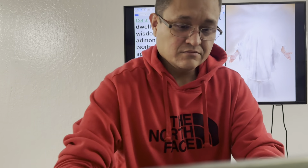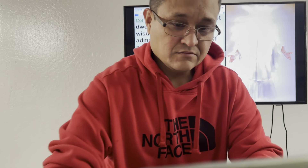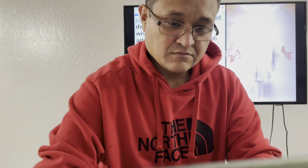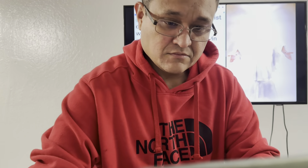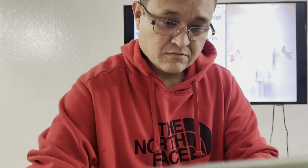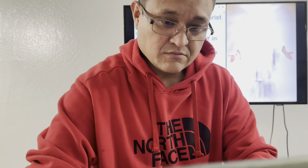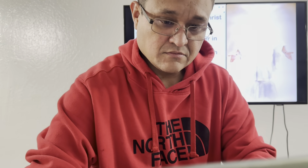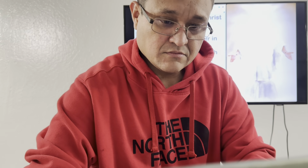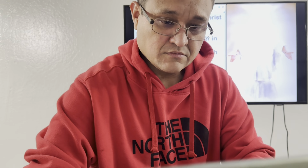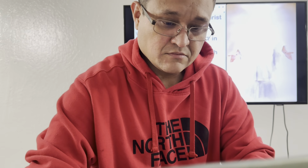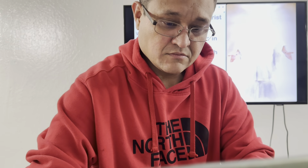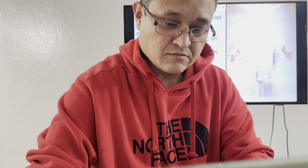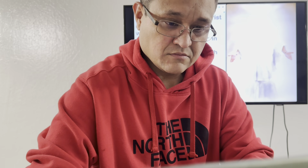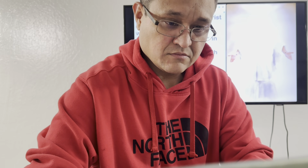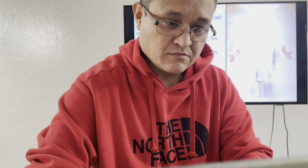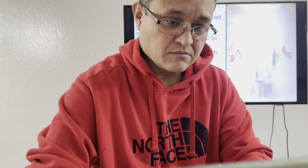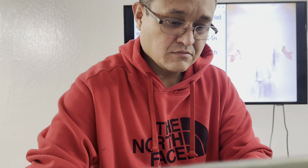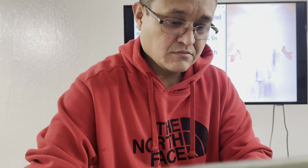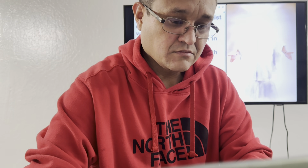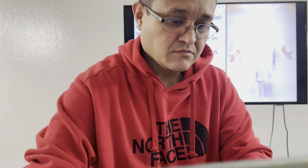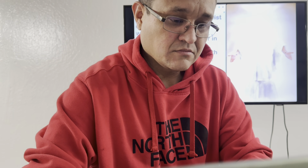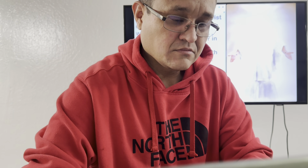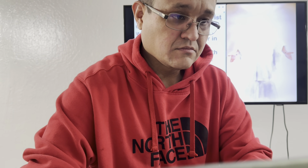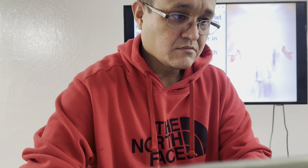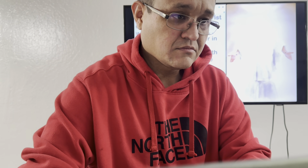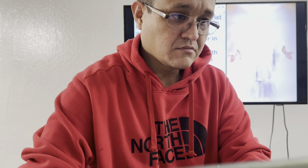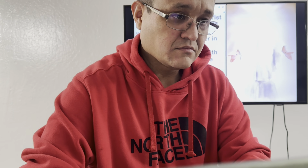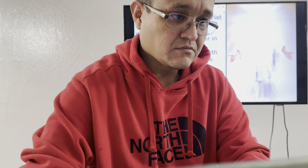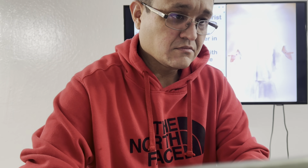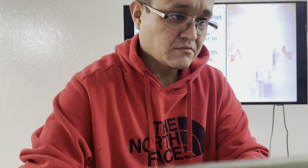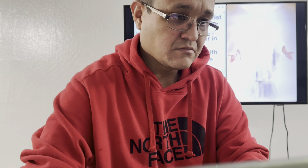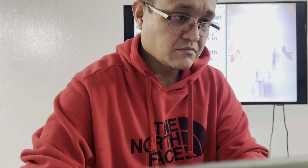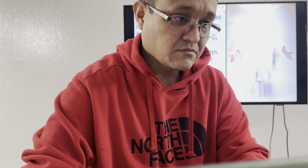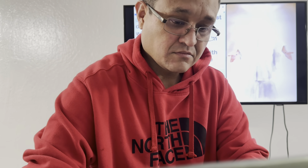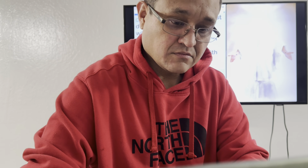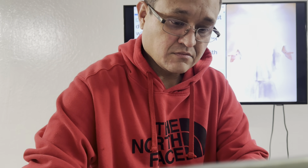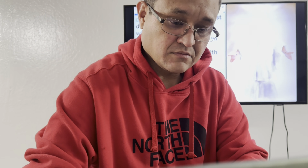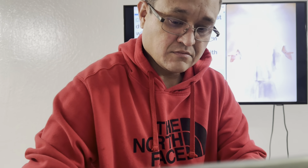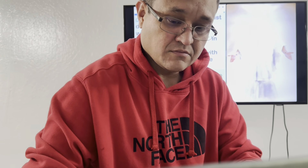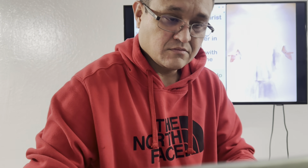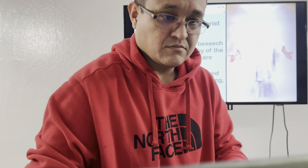He helps change you to be a better husband or a better family member or whatever it is in your life that you need improvement.